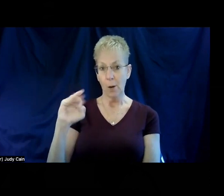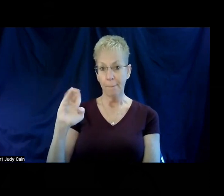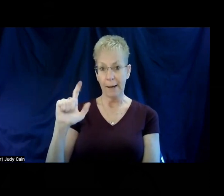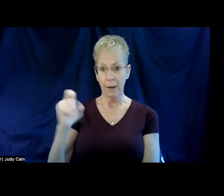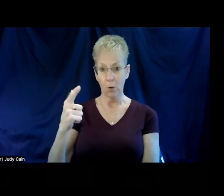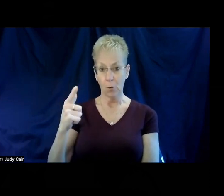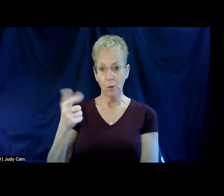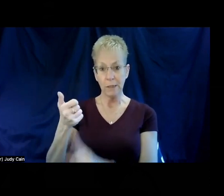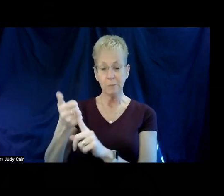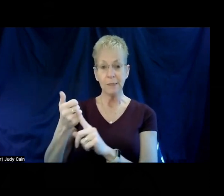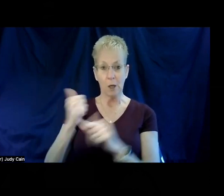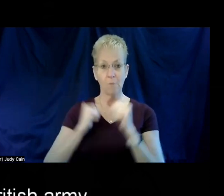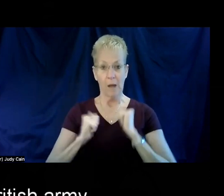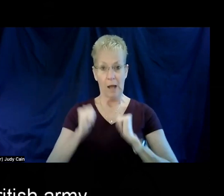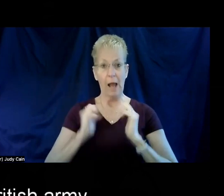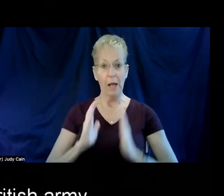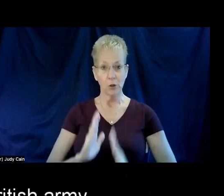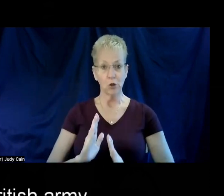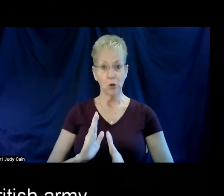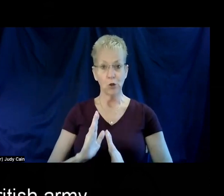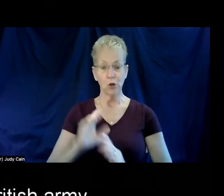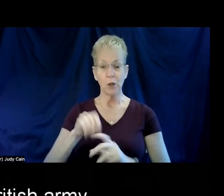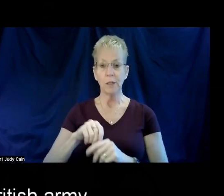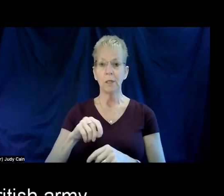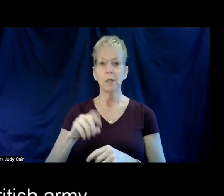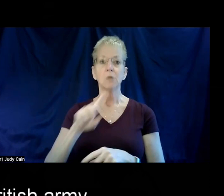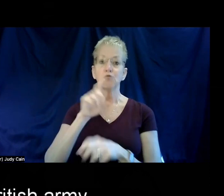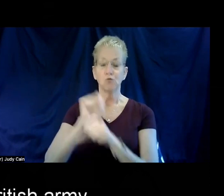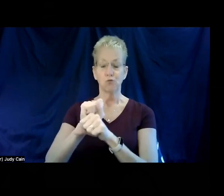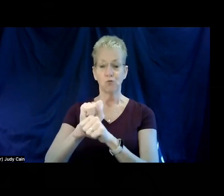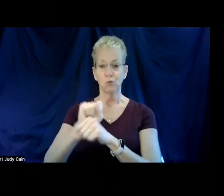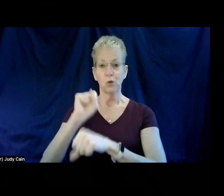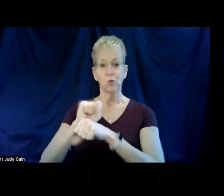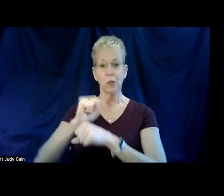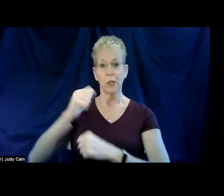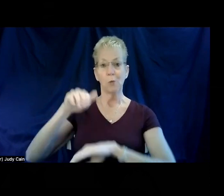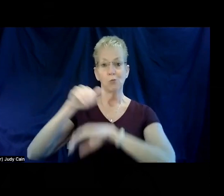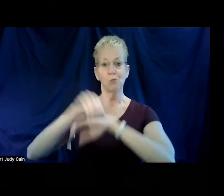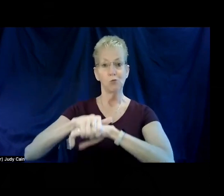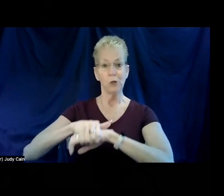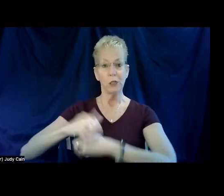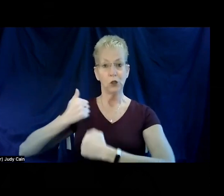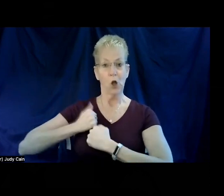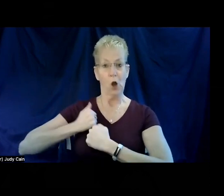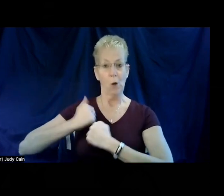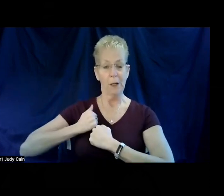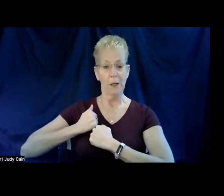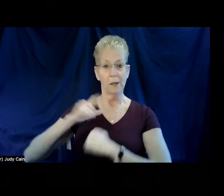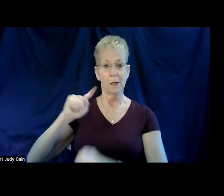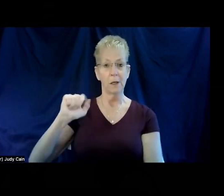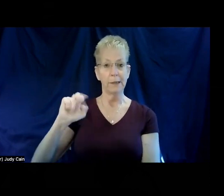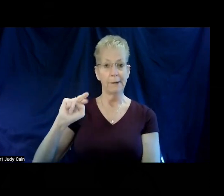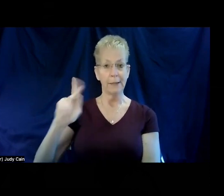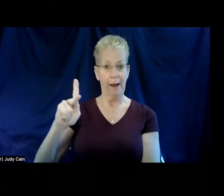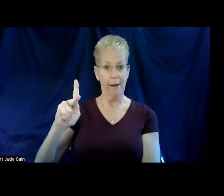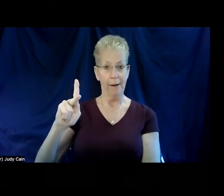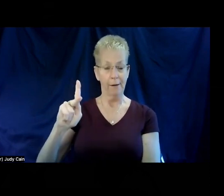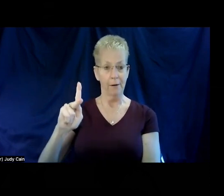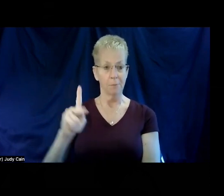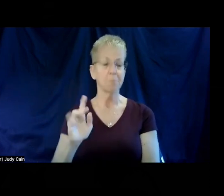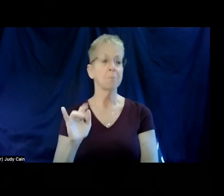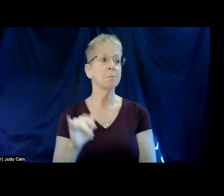Wimsey, served in the British Army in the Royal Tank Corps in World War II. What's interesting,